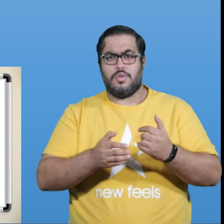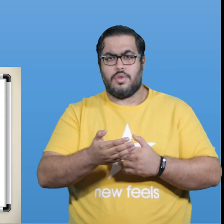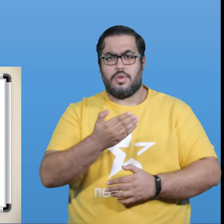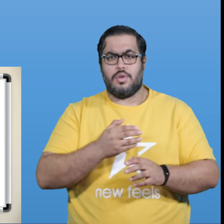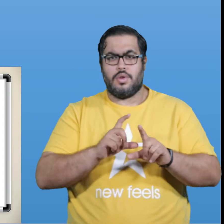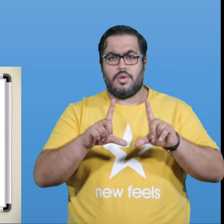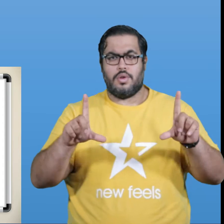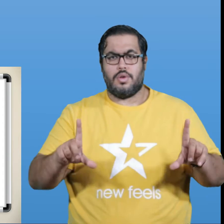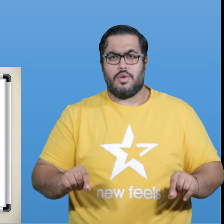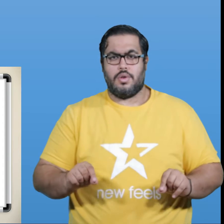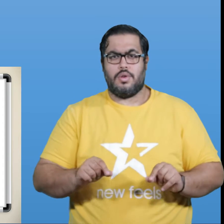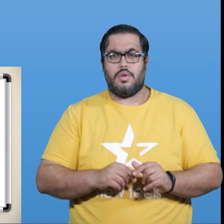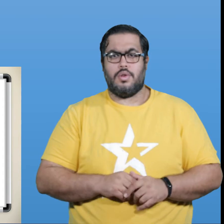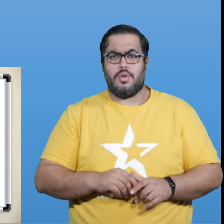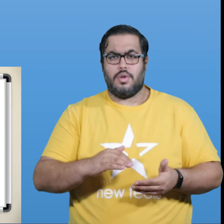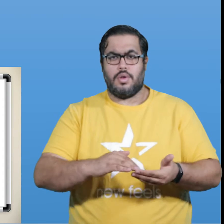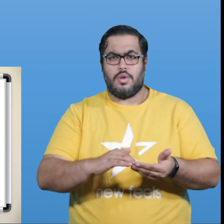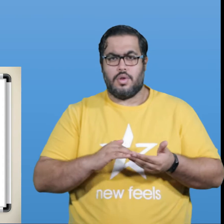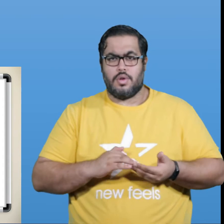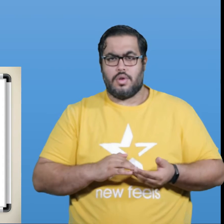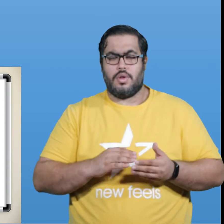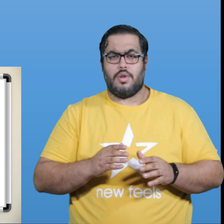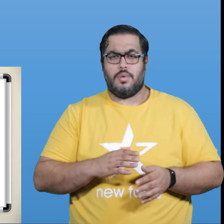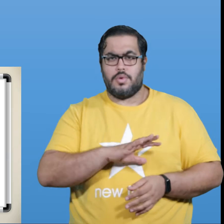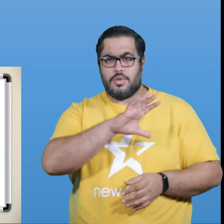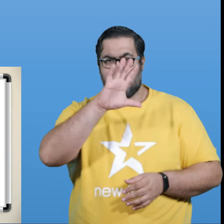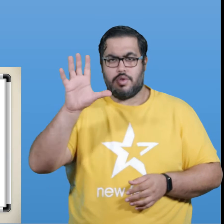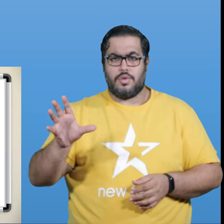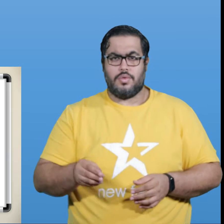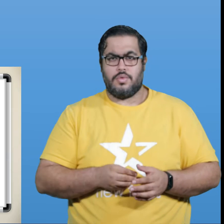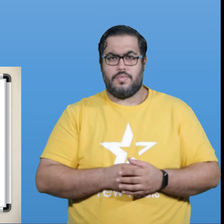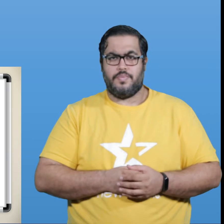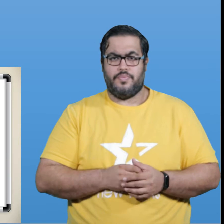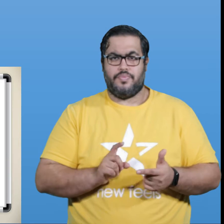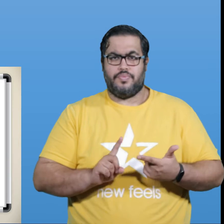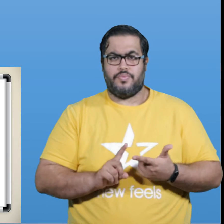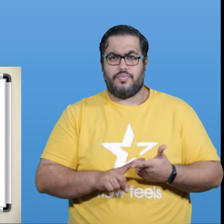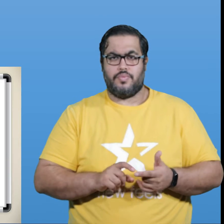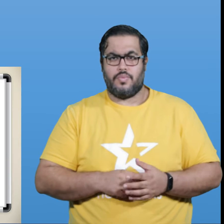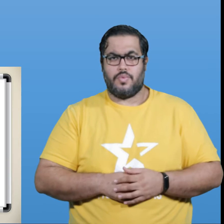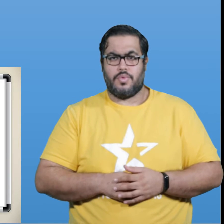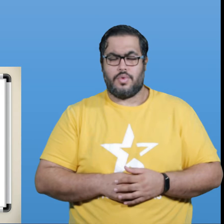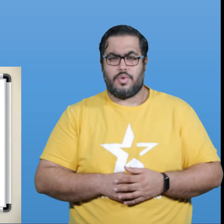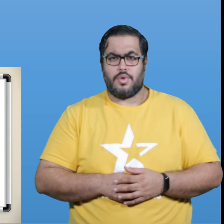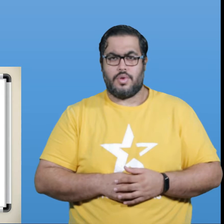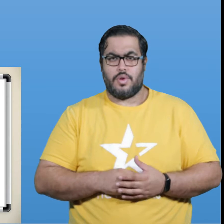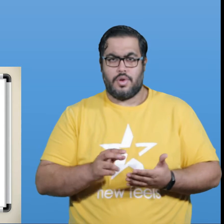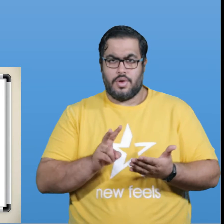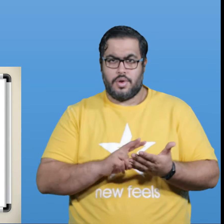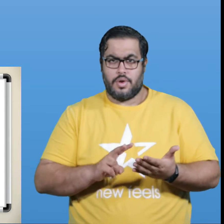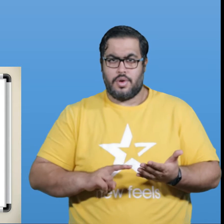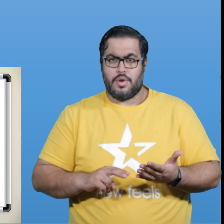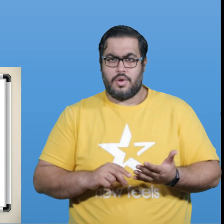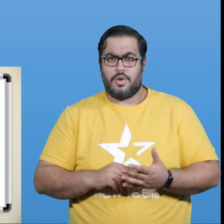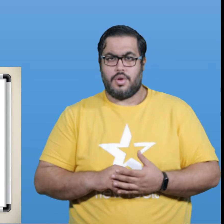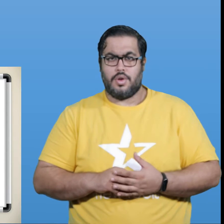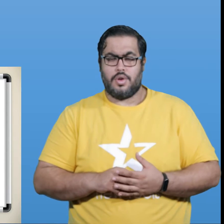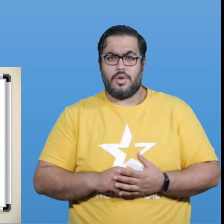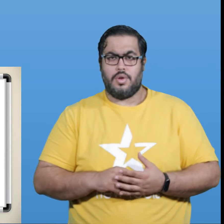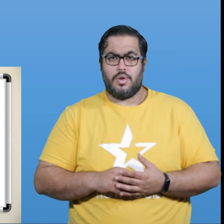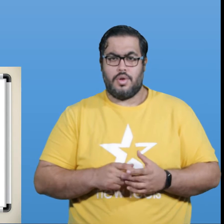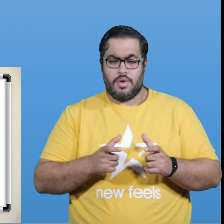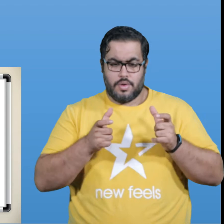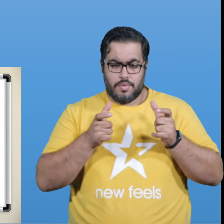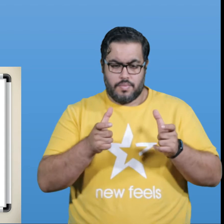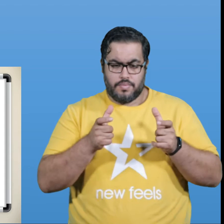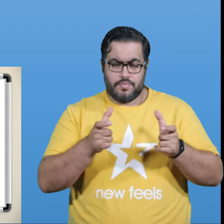reading the passage. That will help us and guide us through the passage. Okay? Number two, when we read the passage, we should read it carefully and